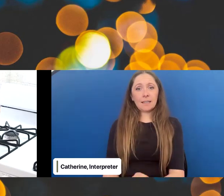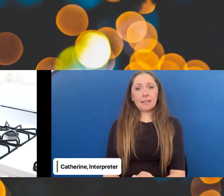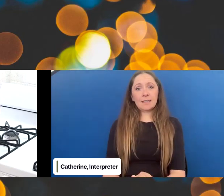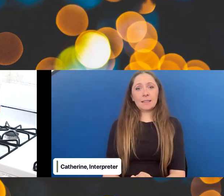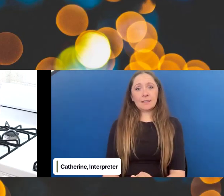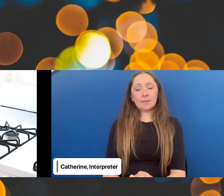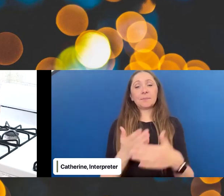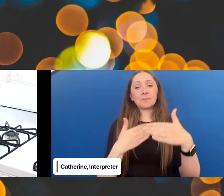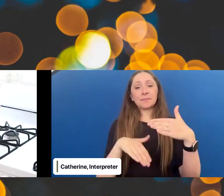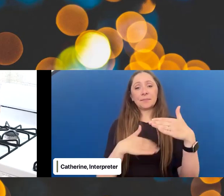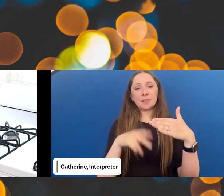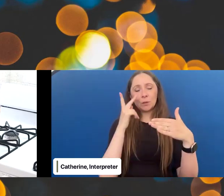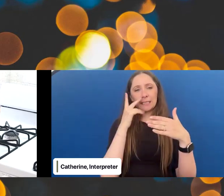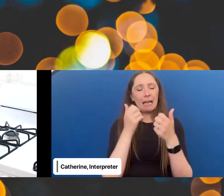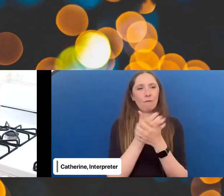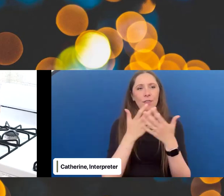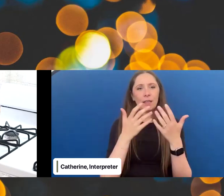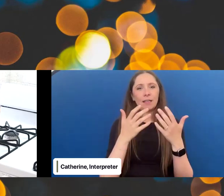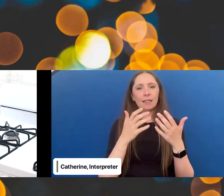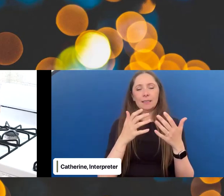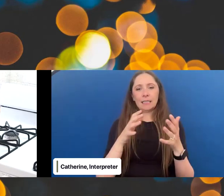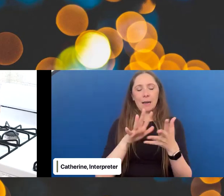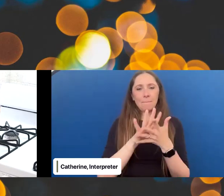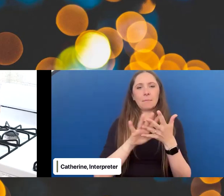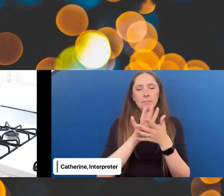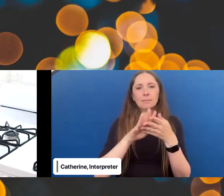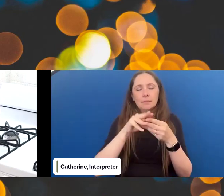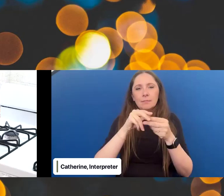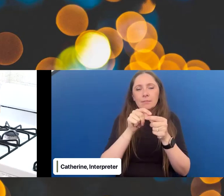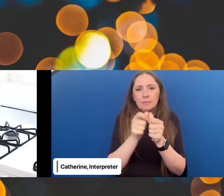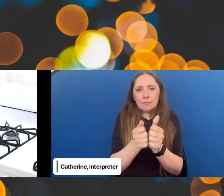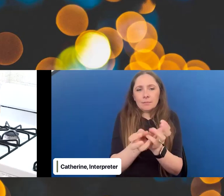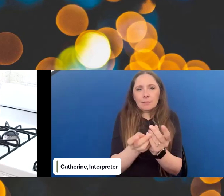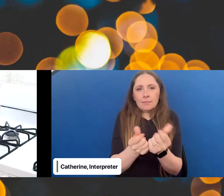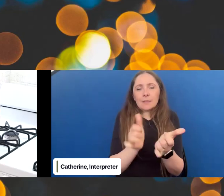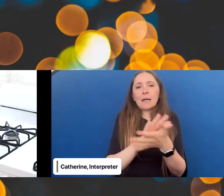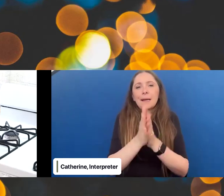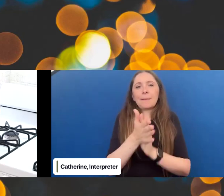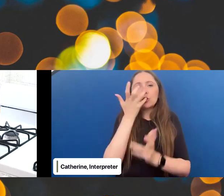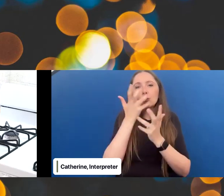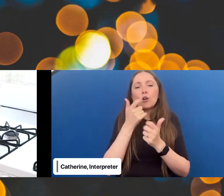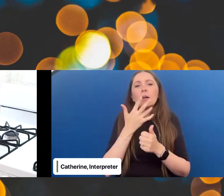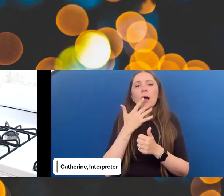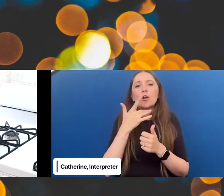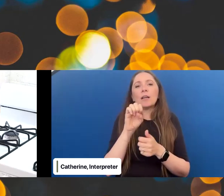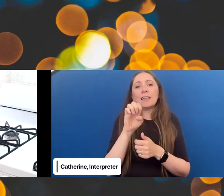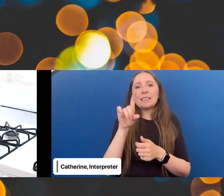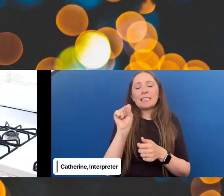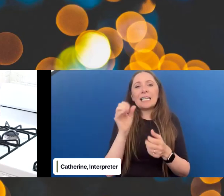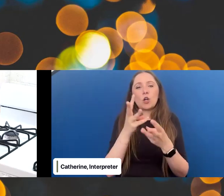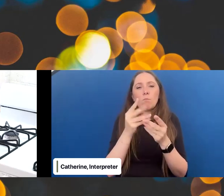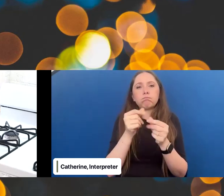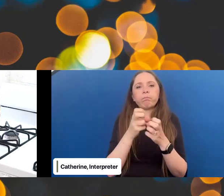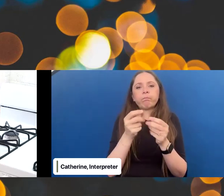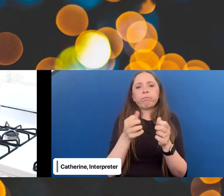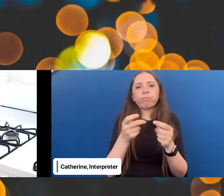Basically, you start to see it break down. It's getting darker in color as the raspberries are breaking down. The seeds are breaking down.